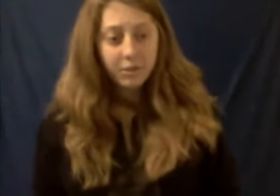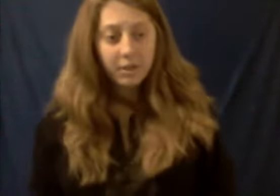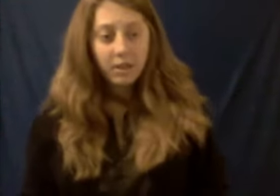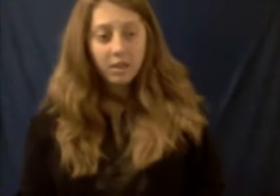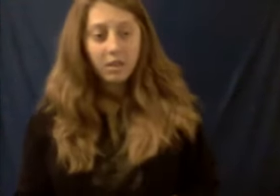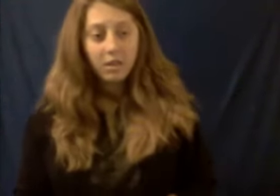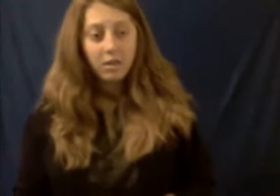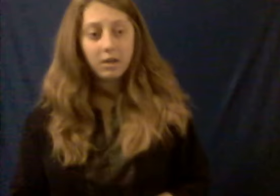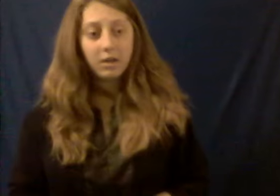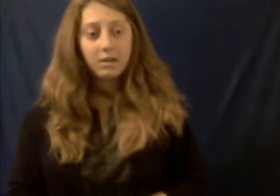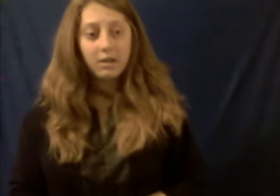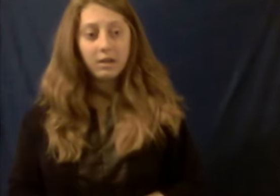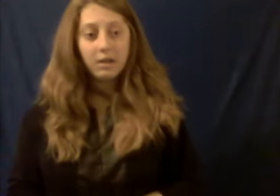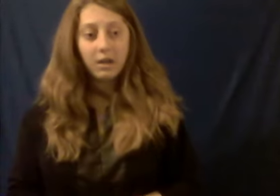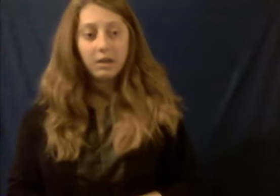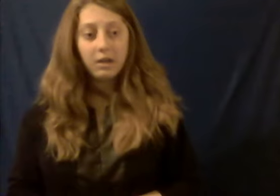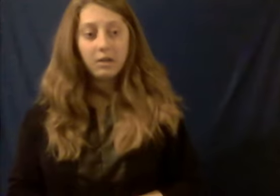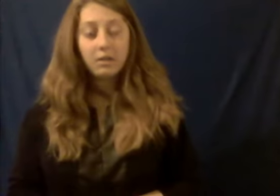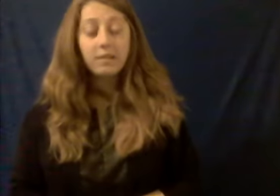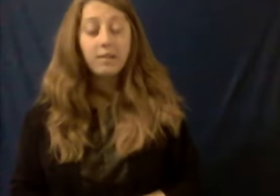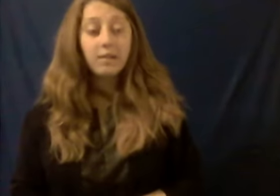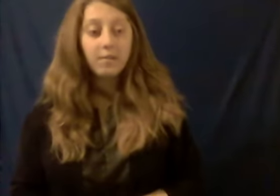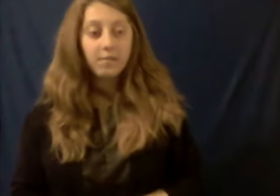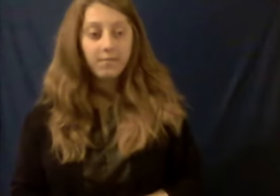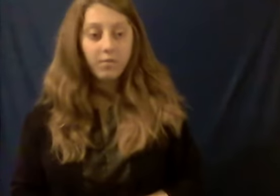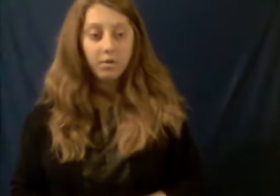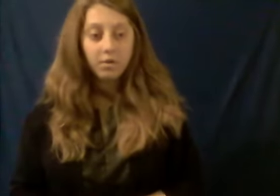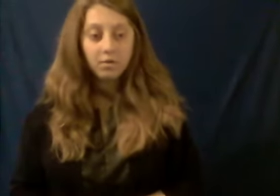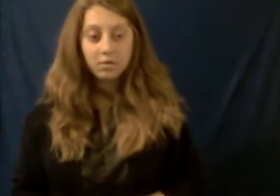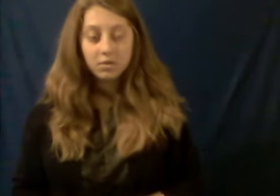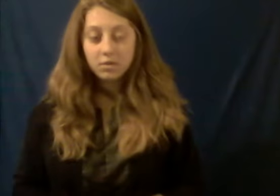December 10th, 1964.